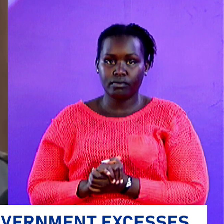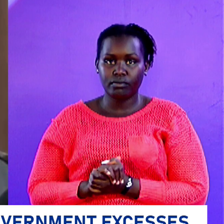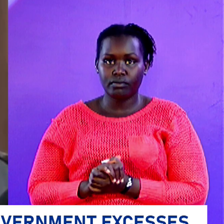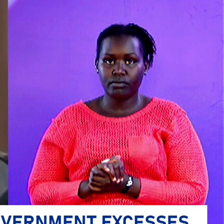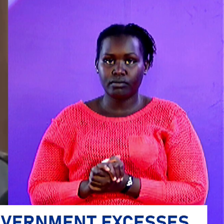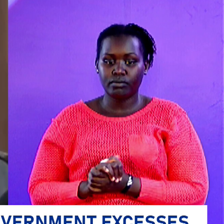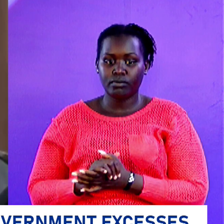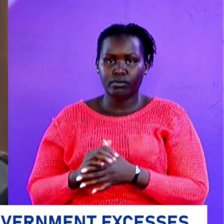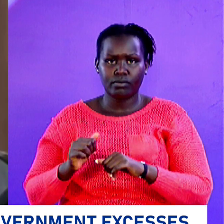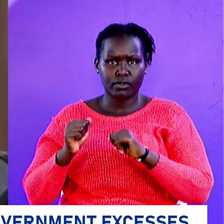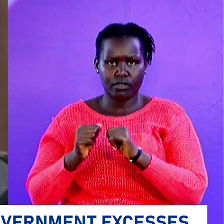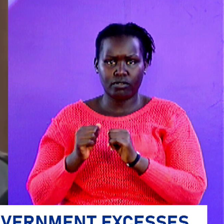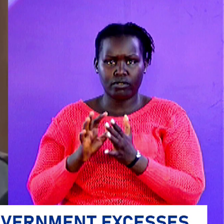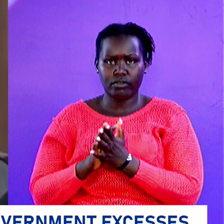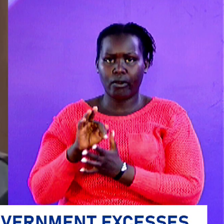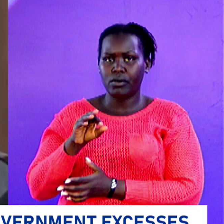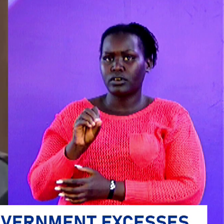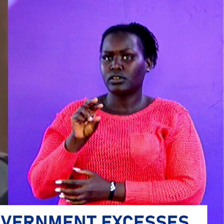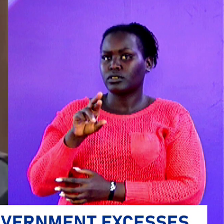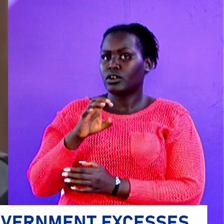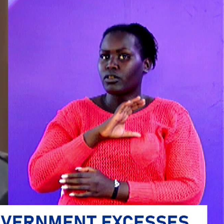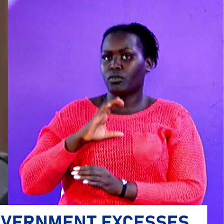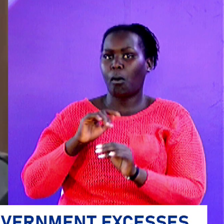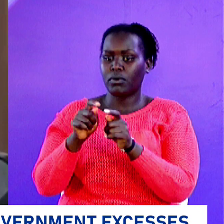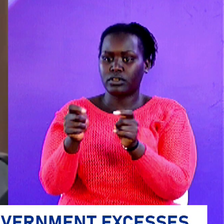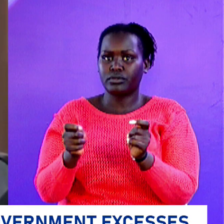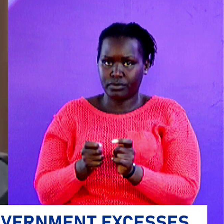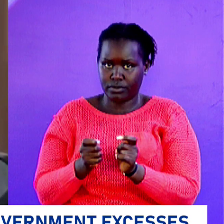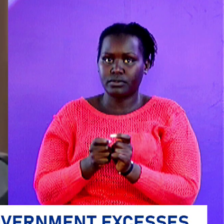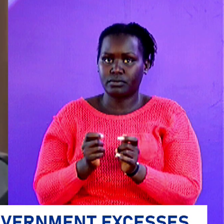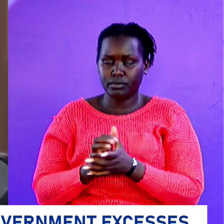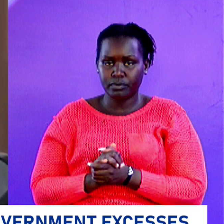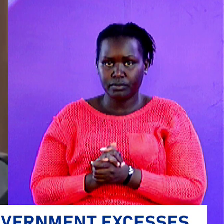the chairman of the Foreign Relations Committee tabled a motion